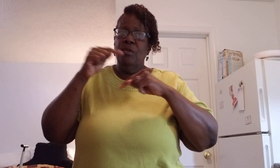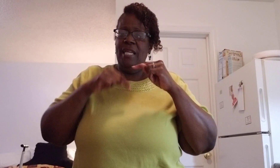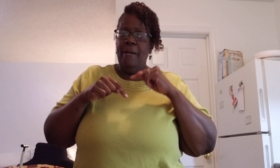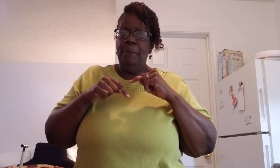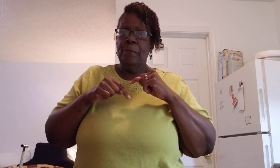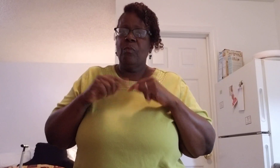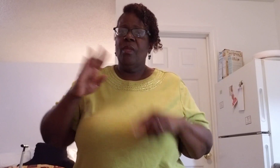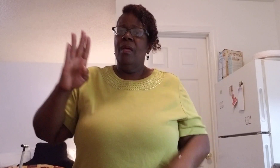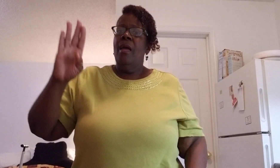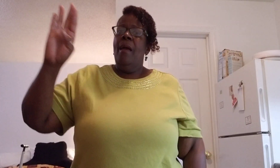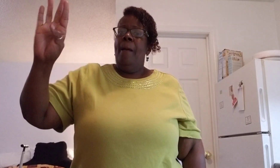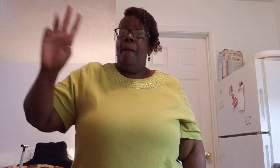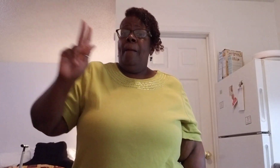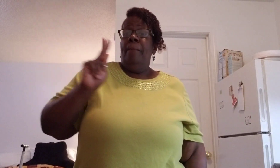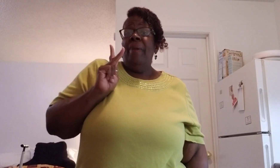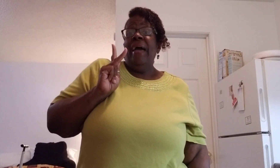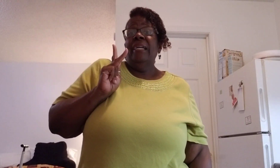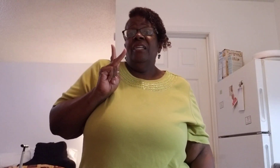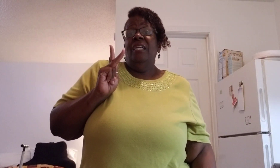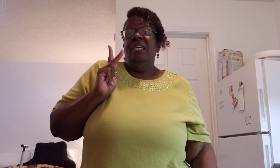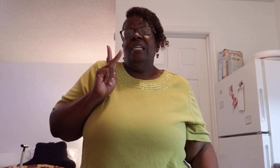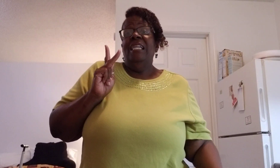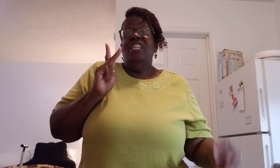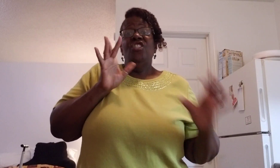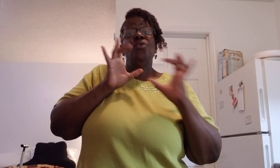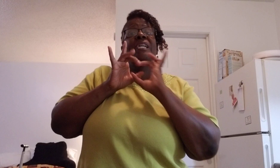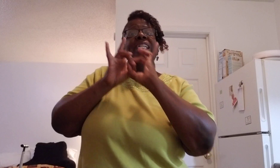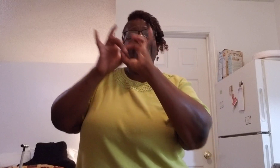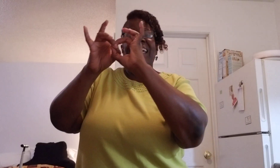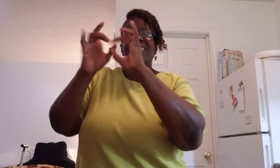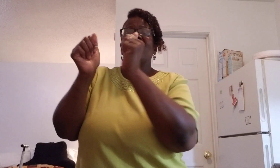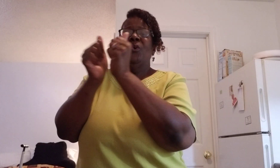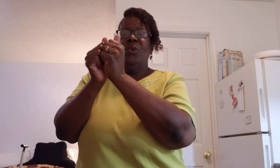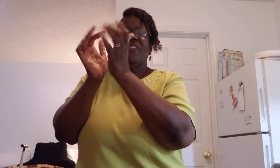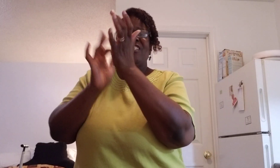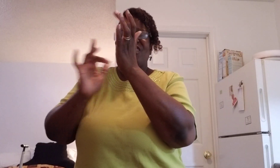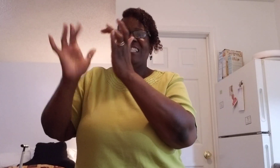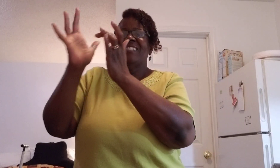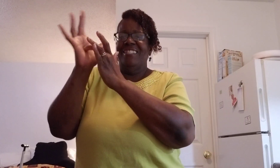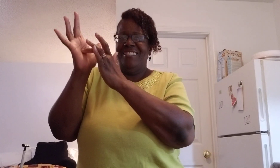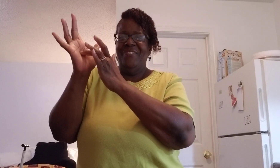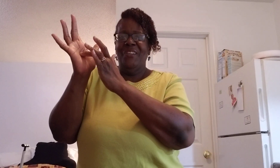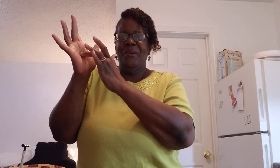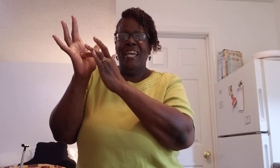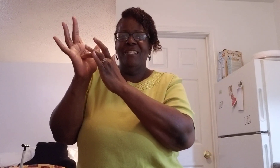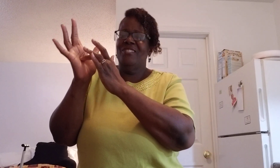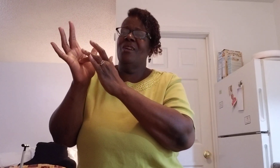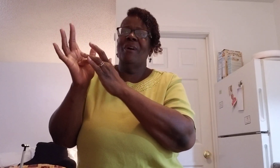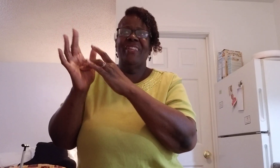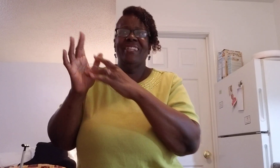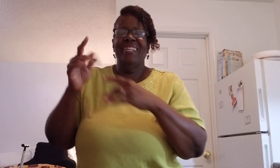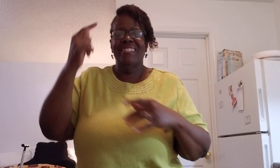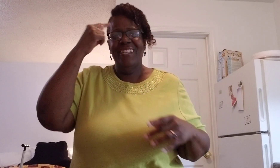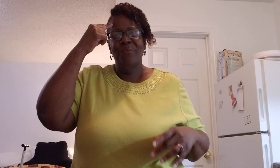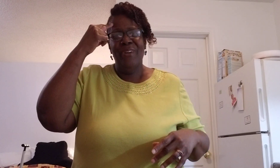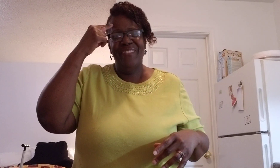time. Back to connect with Jesus. Okay, sorry about that. I guess I had a brain